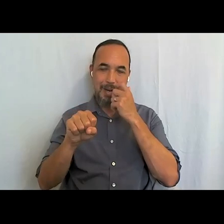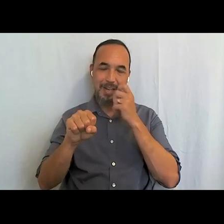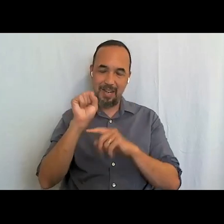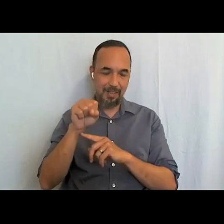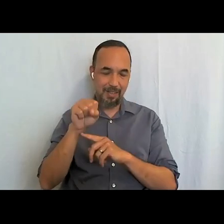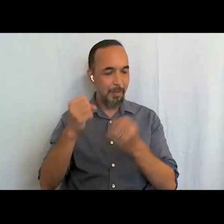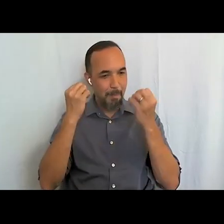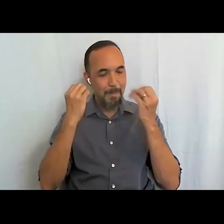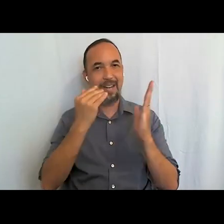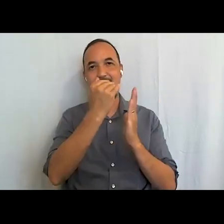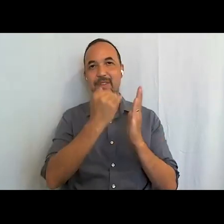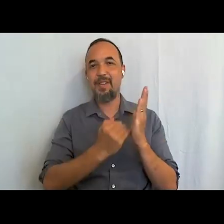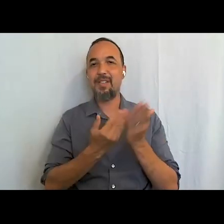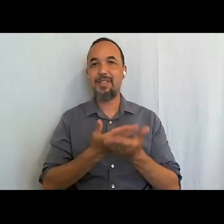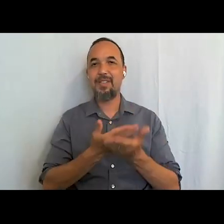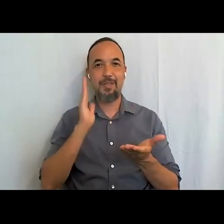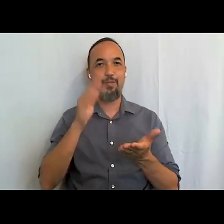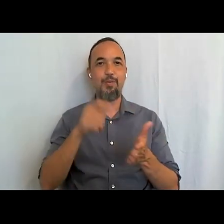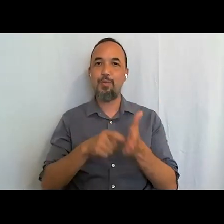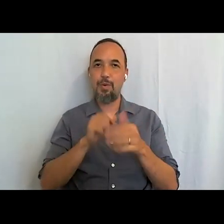do work